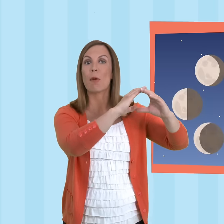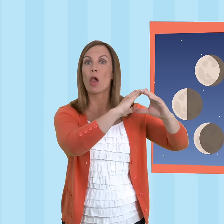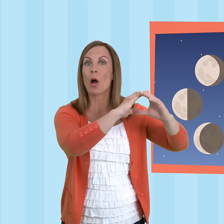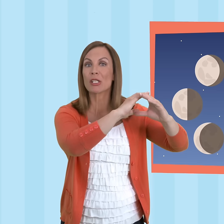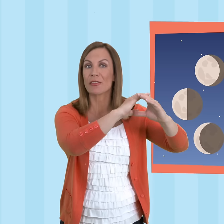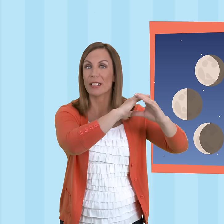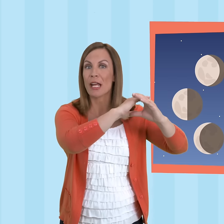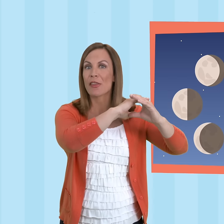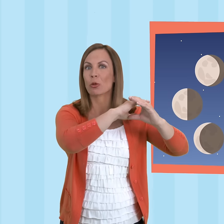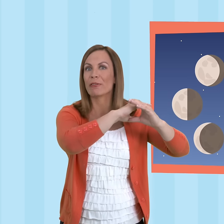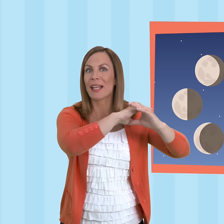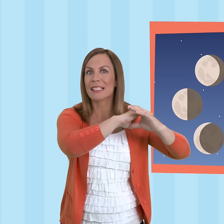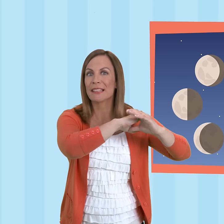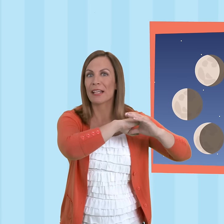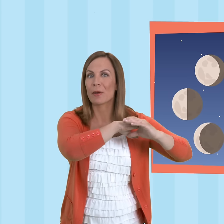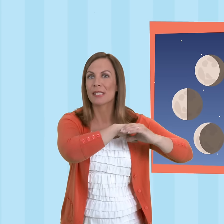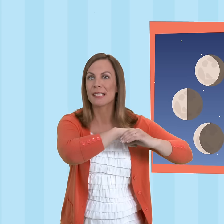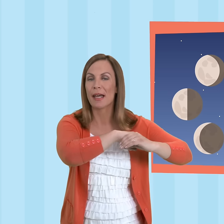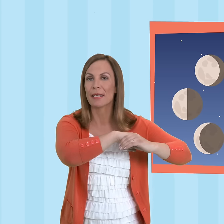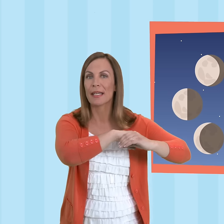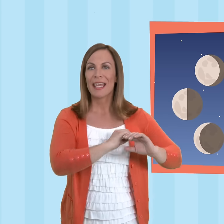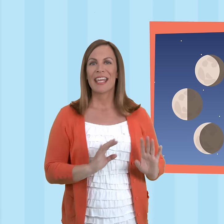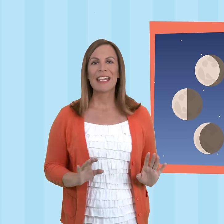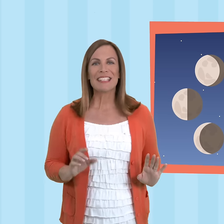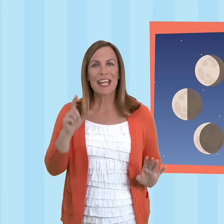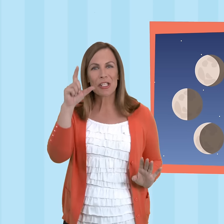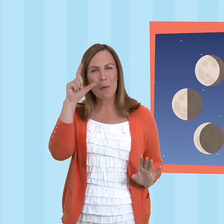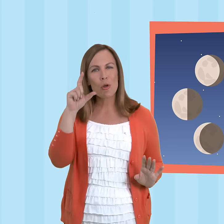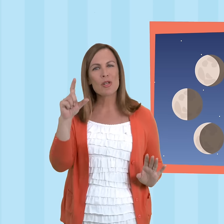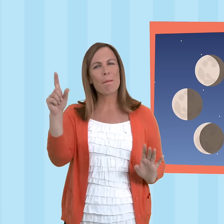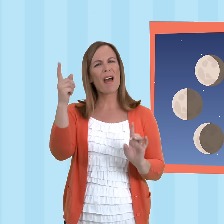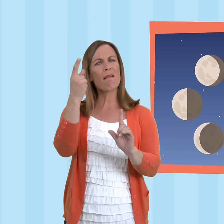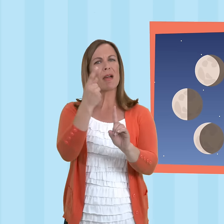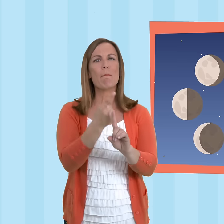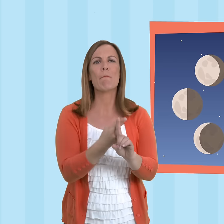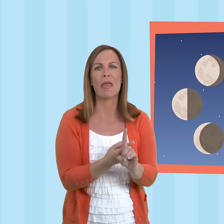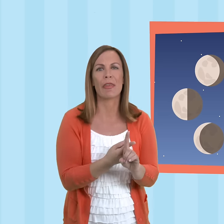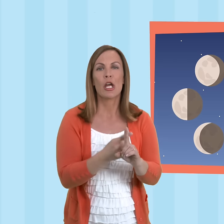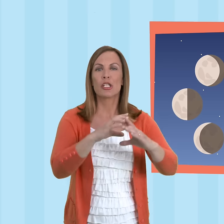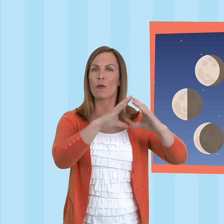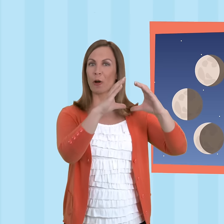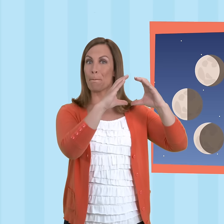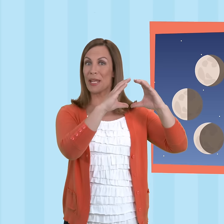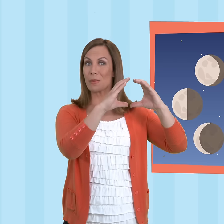small parts of it that are reflecting light from the sun. It takes the moon about a month to go from big and